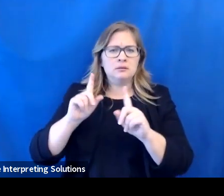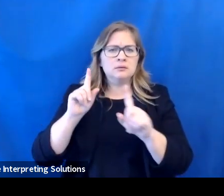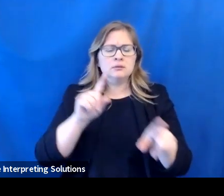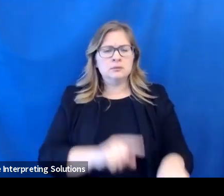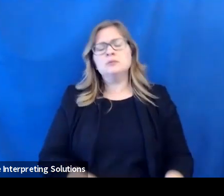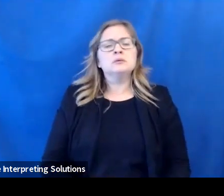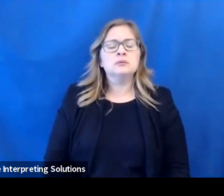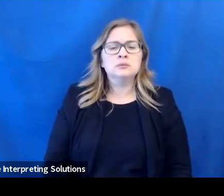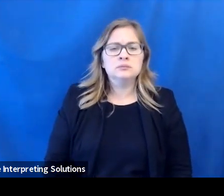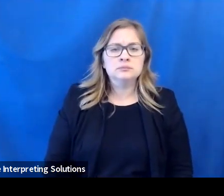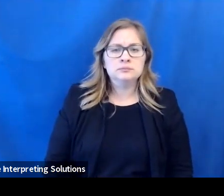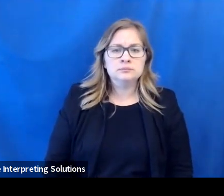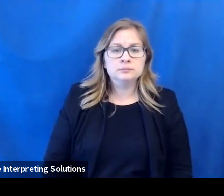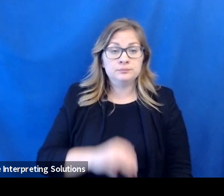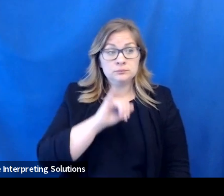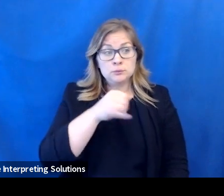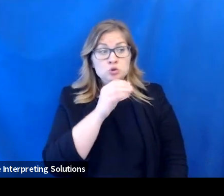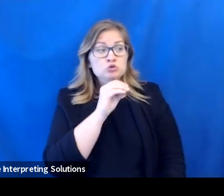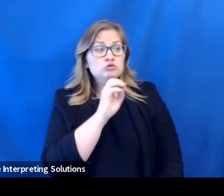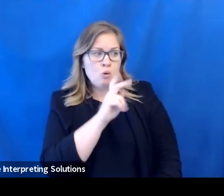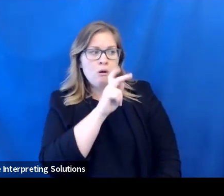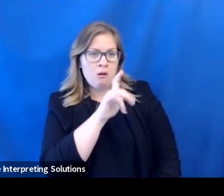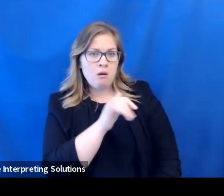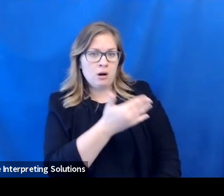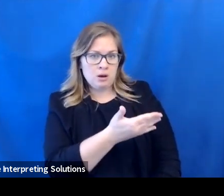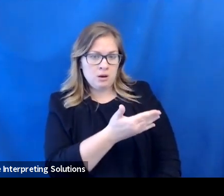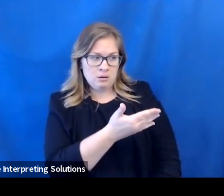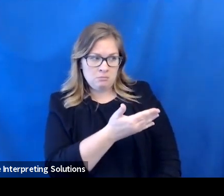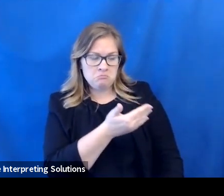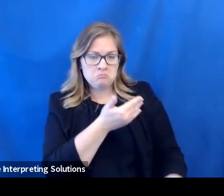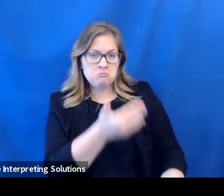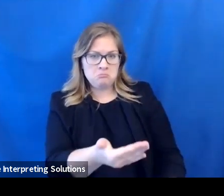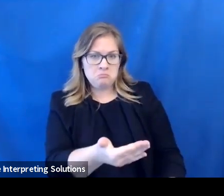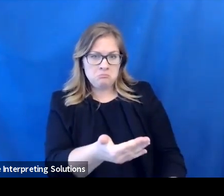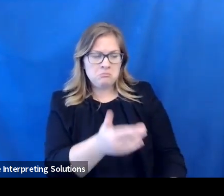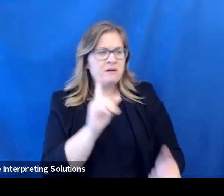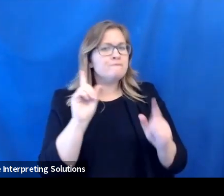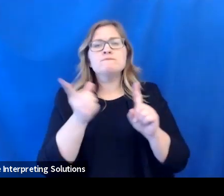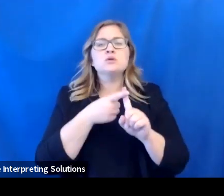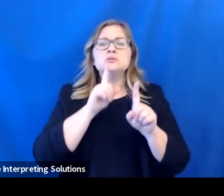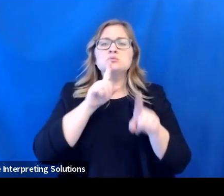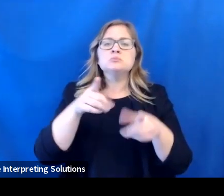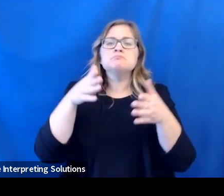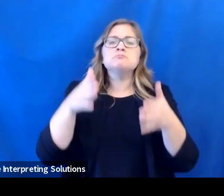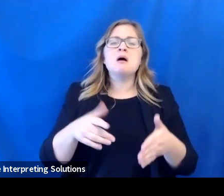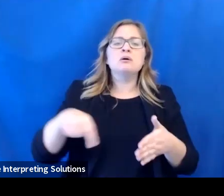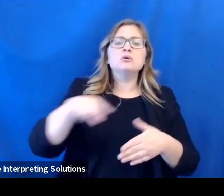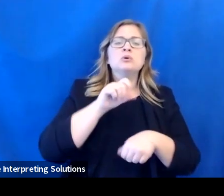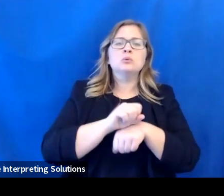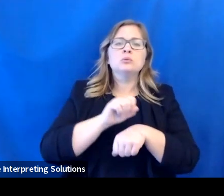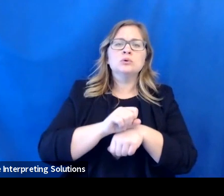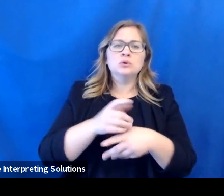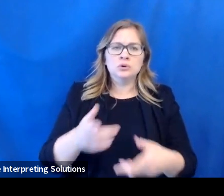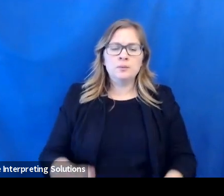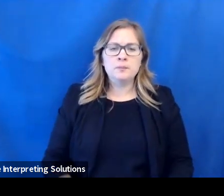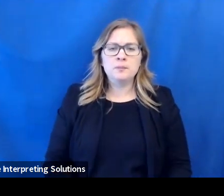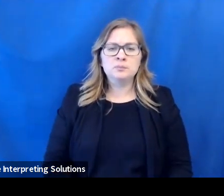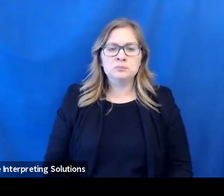information on how first responders are taking these calls. Sure. Thank you, Governor, and thank you for